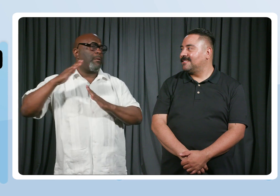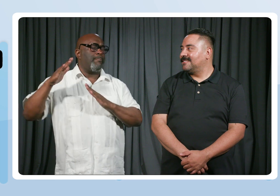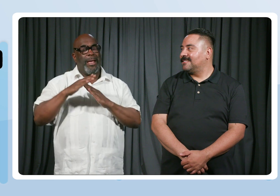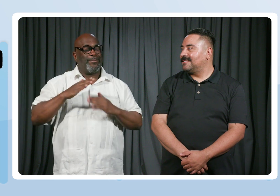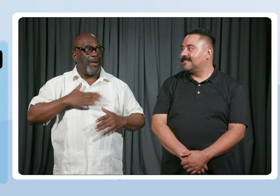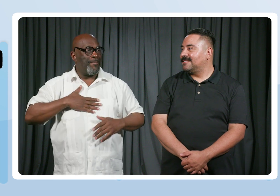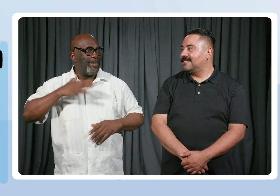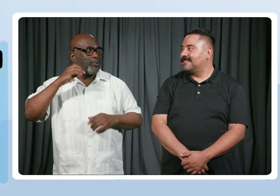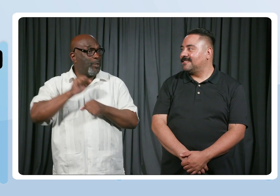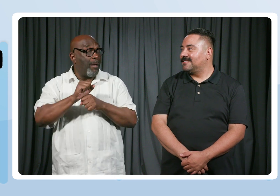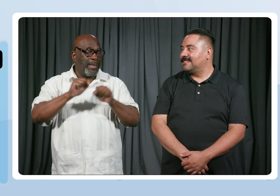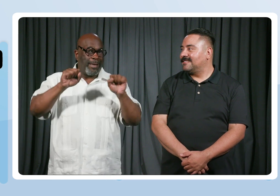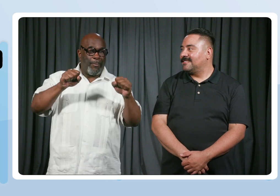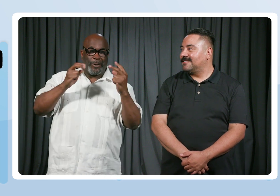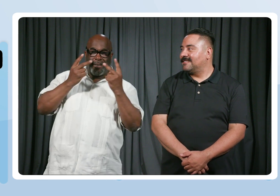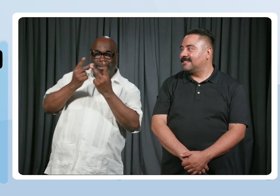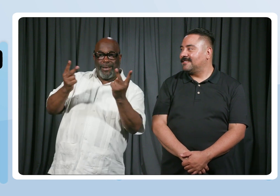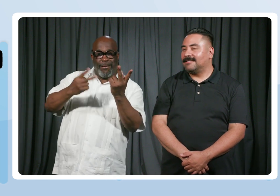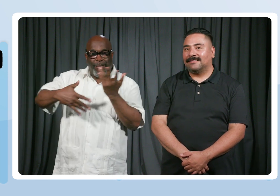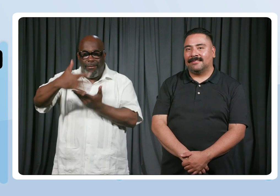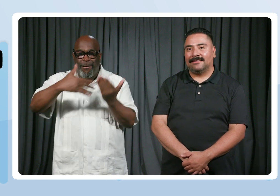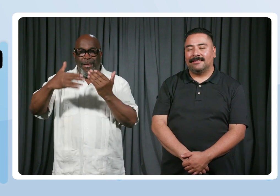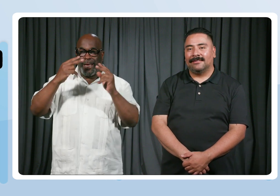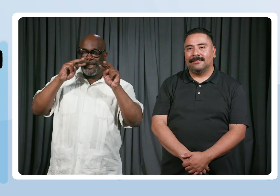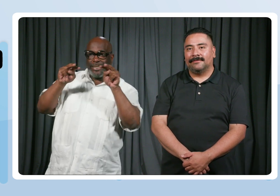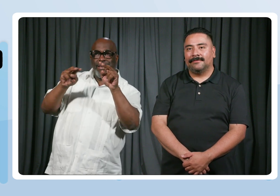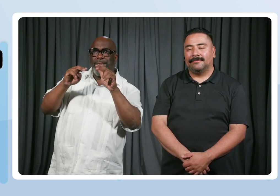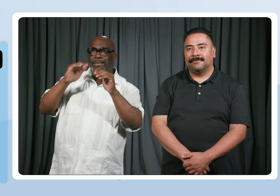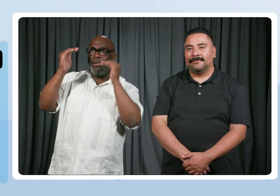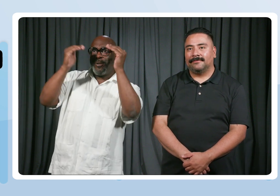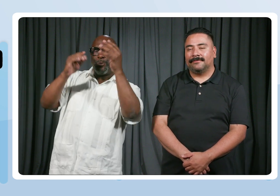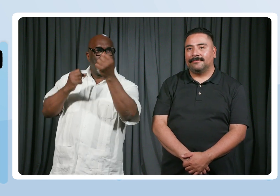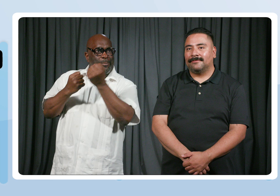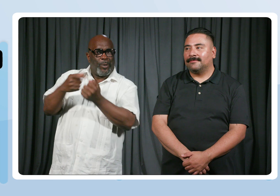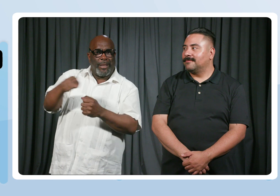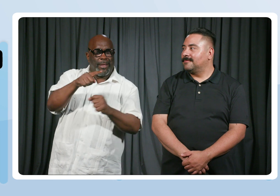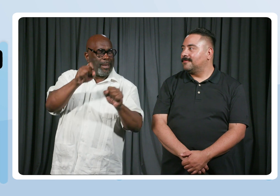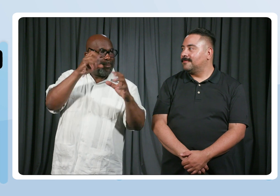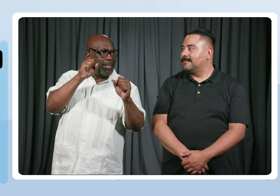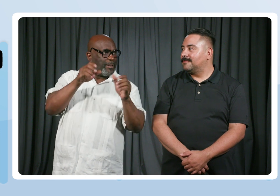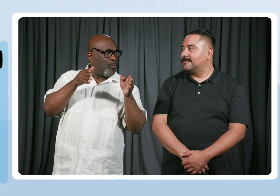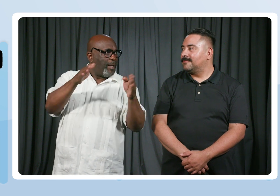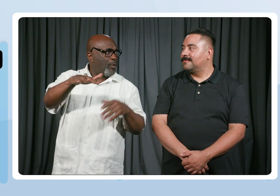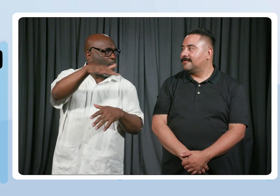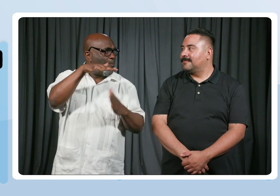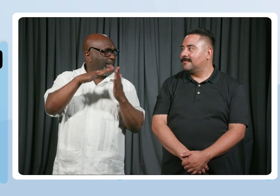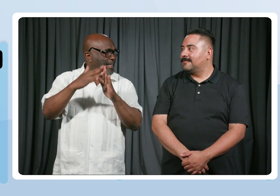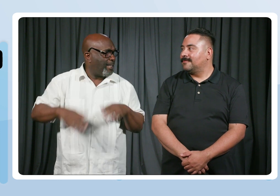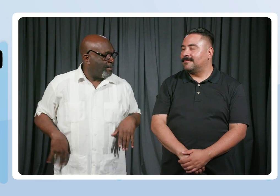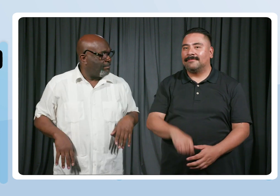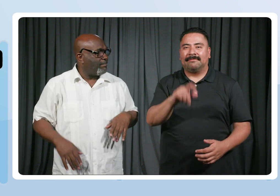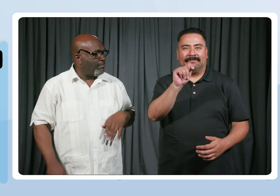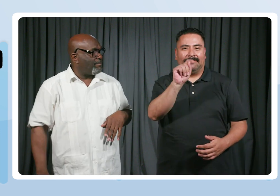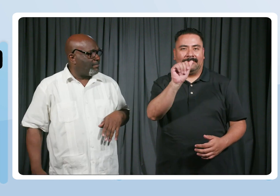to be able to see the young people and see the adults who are supporting the young people in amazing, amazing ways all over the city. Kind of similar to what Jen